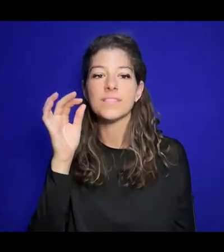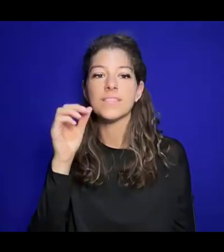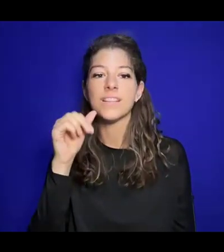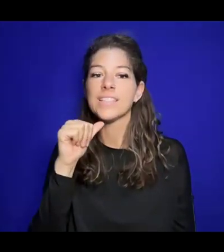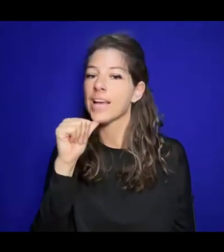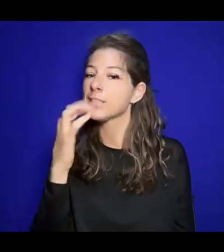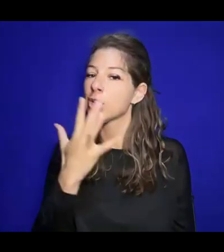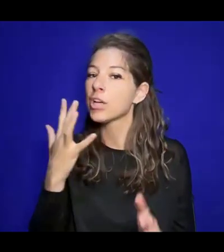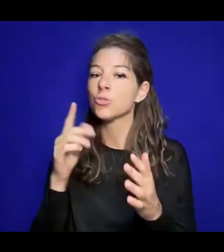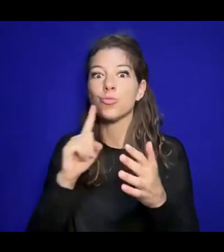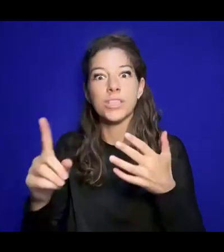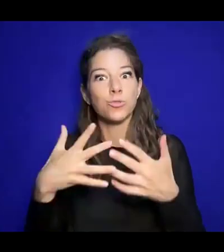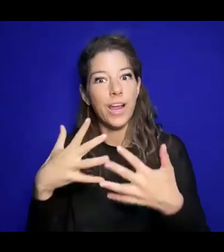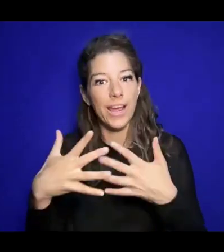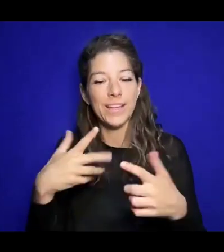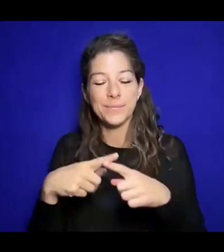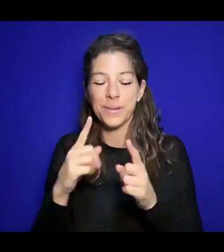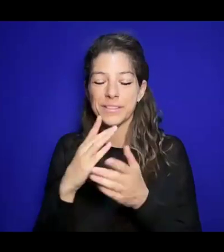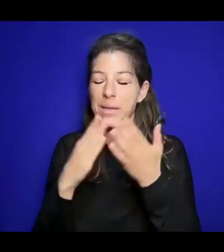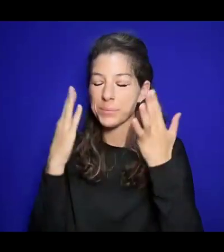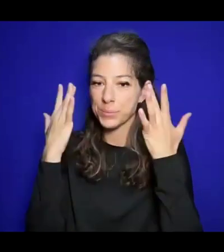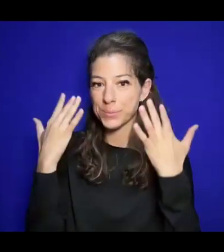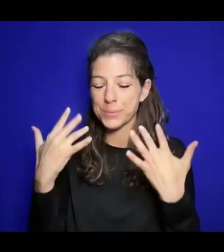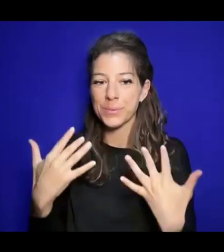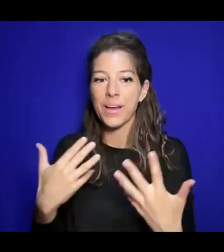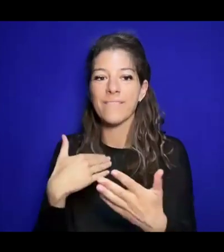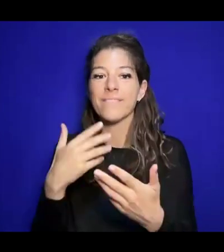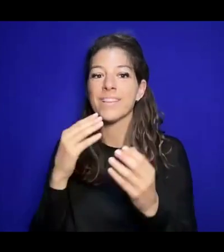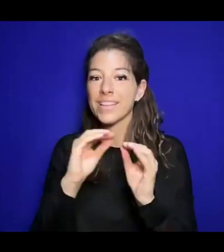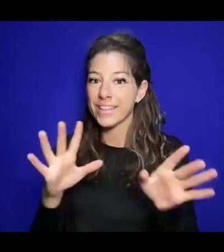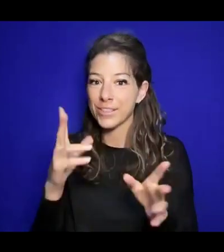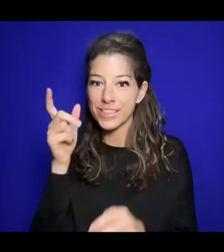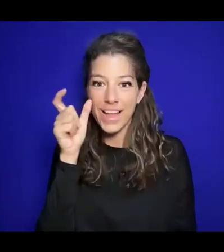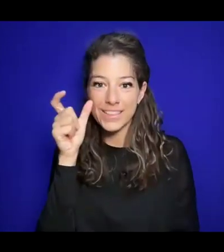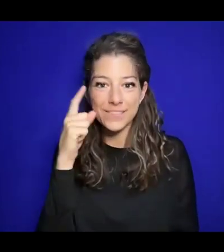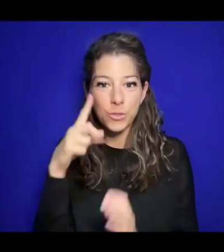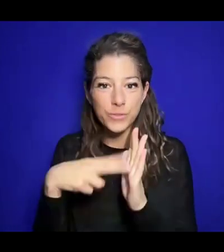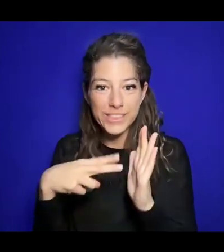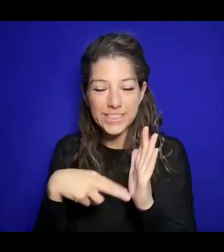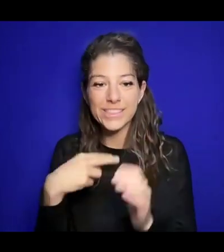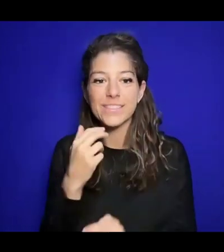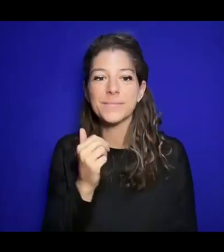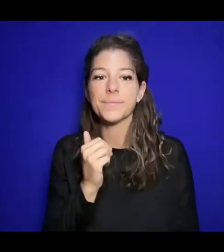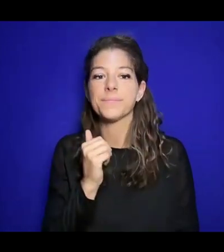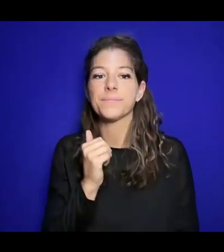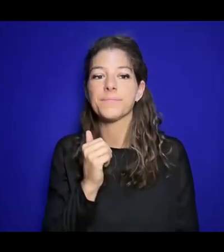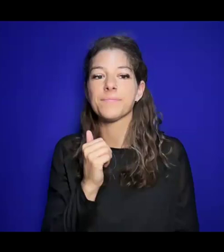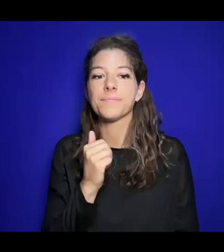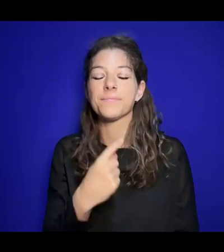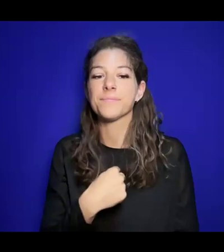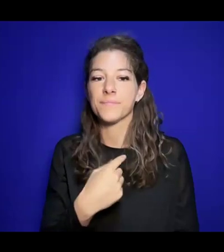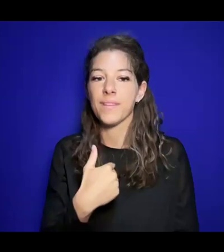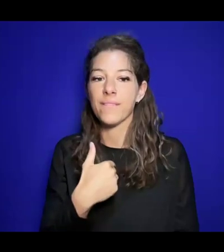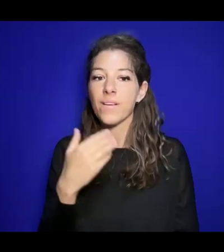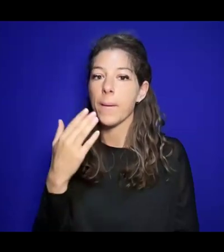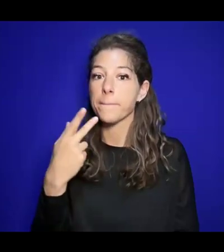is on camera, but there's some strands in there. I wear some clear glasses for reading. Um, I have on a